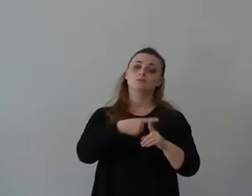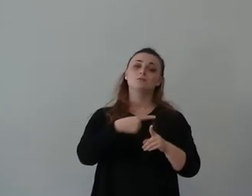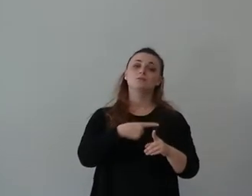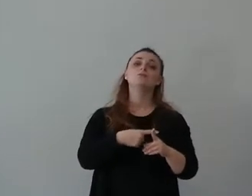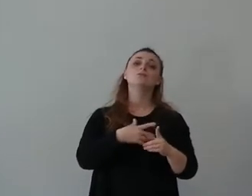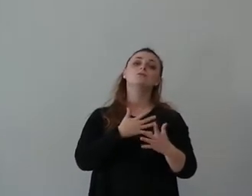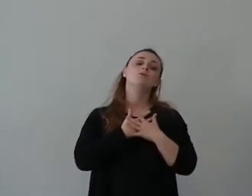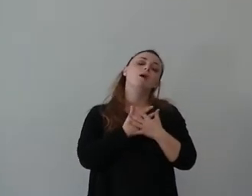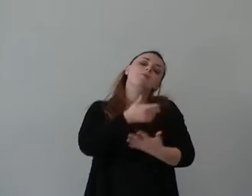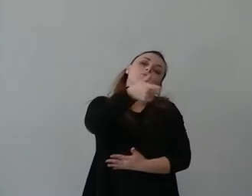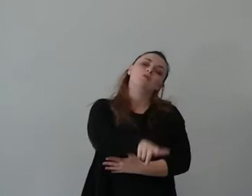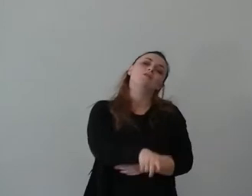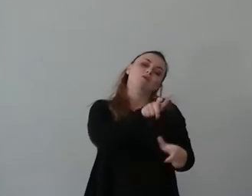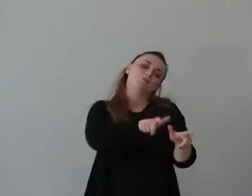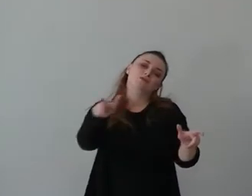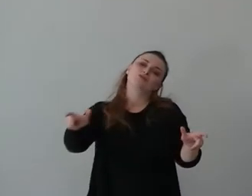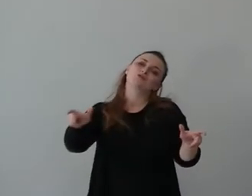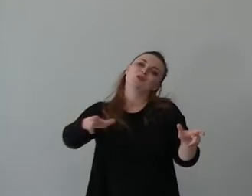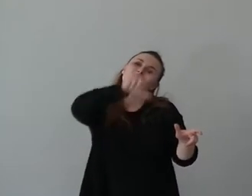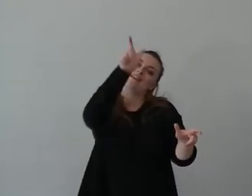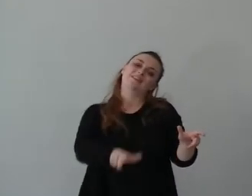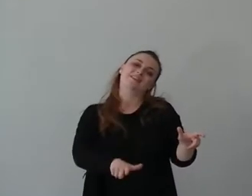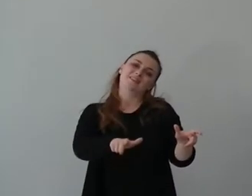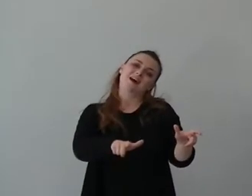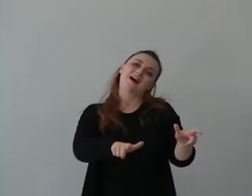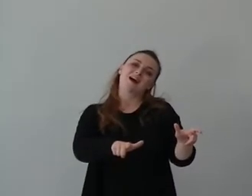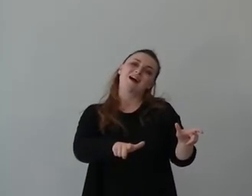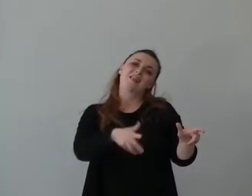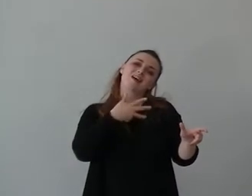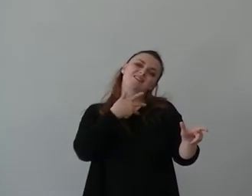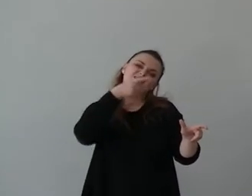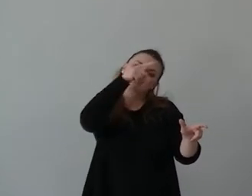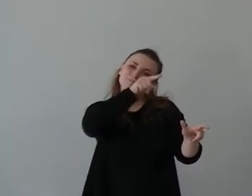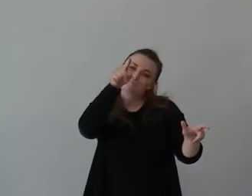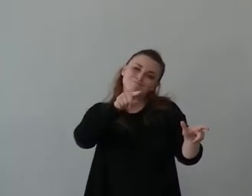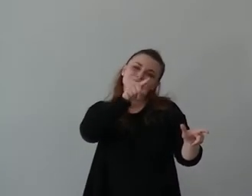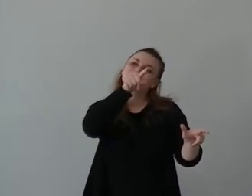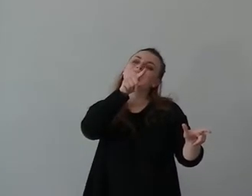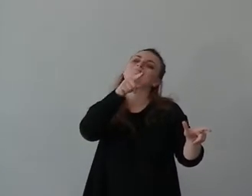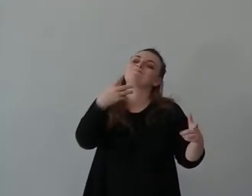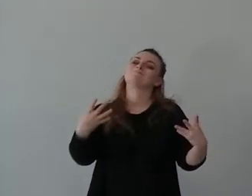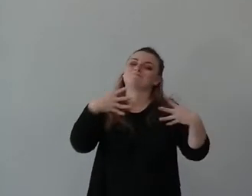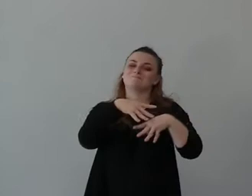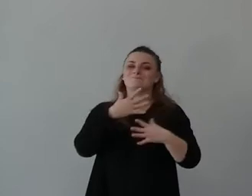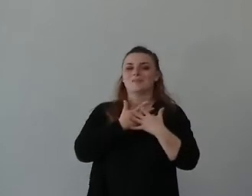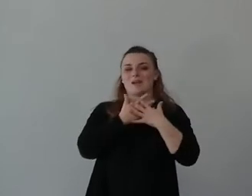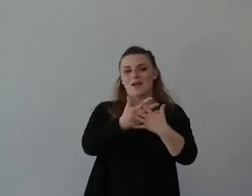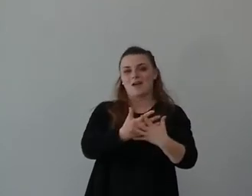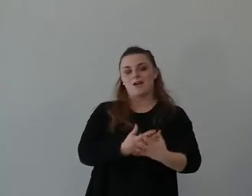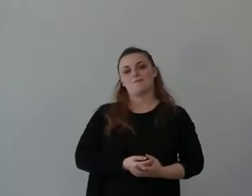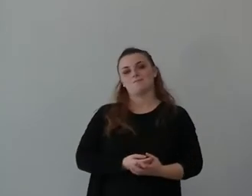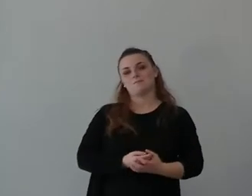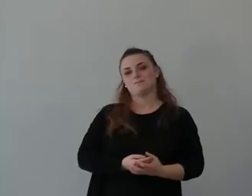le persone. I'm thankful I've been able to stay here because of the people in this country. E ringrazio Dio che ho potuto stare qua